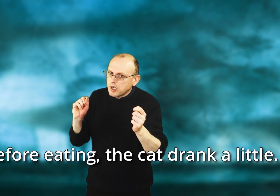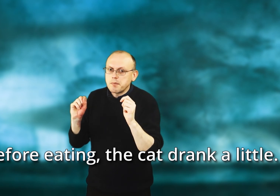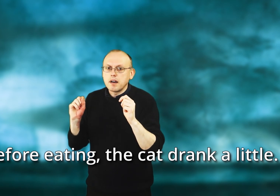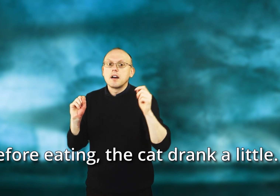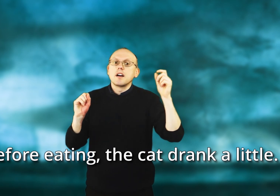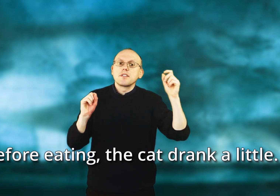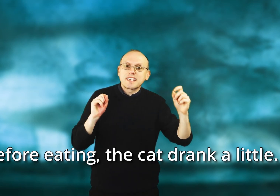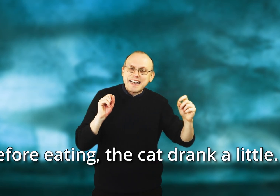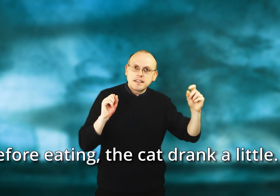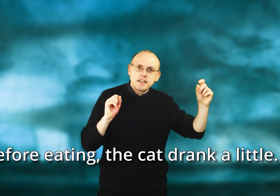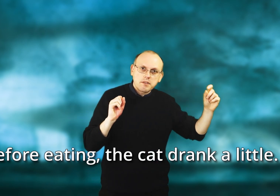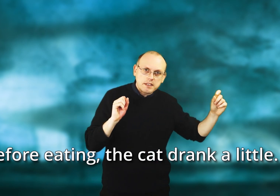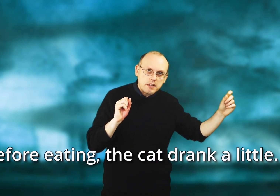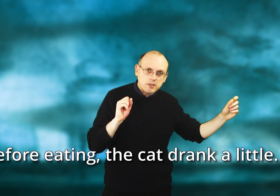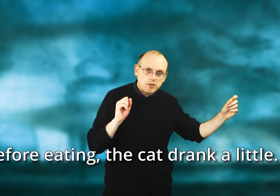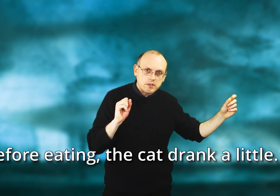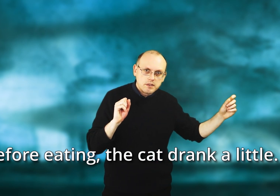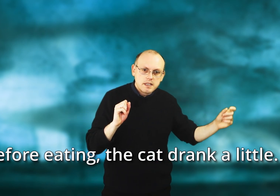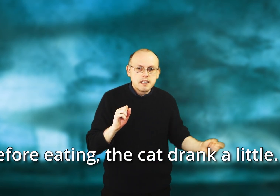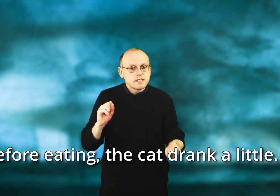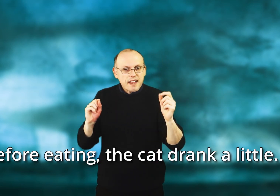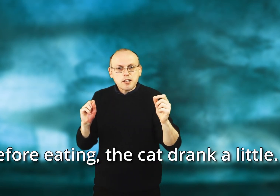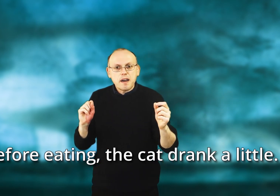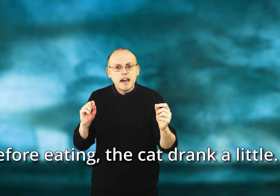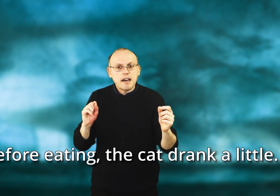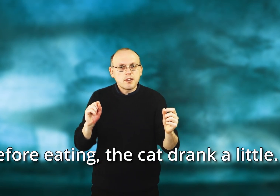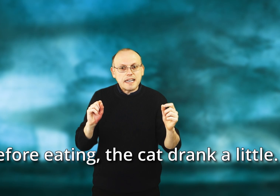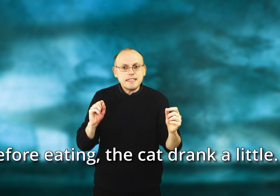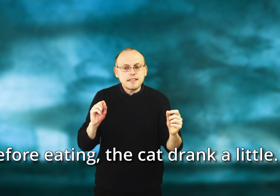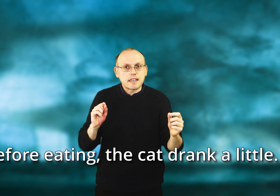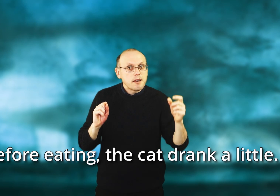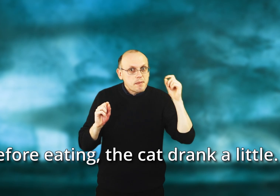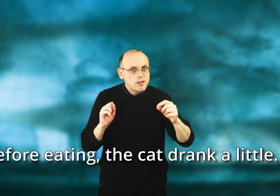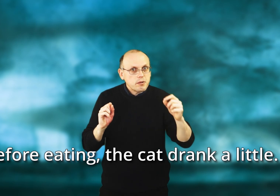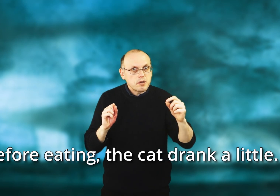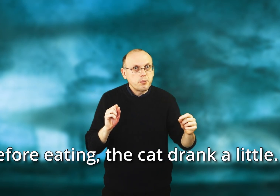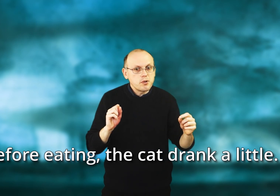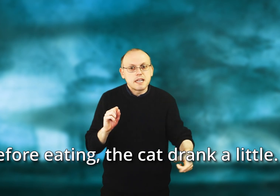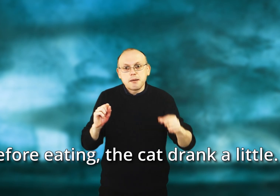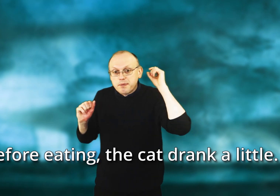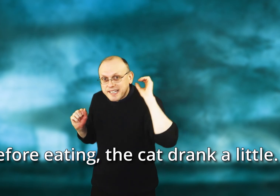comma, the cat drank a little. So that comma after eating makes the reader pause. Before